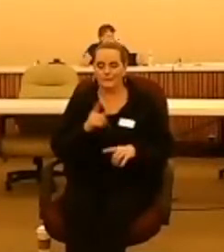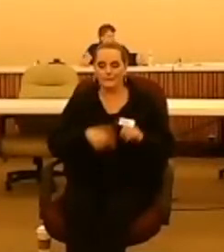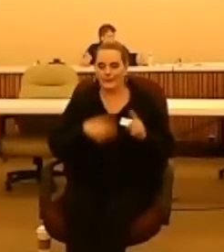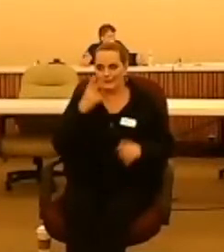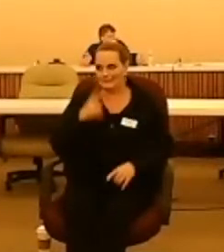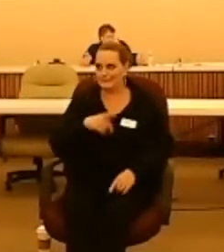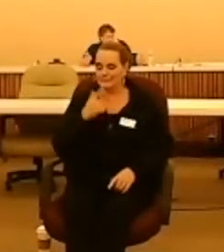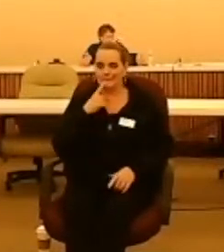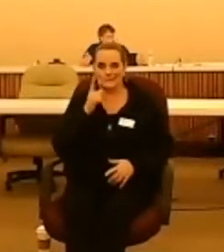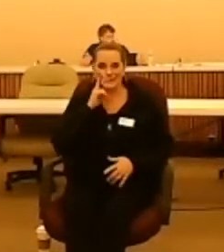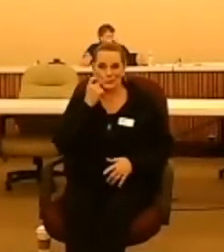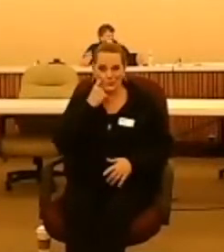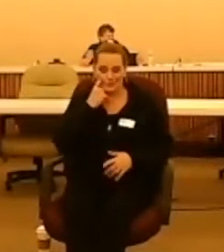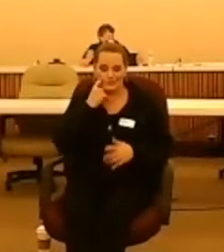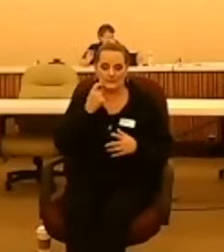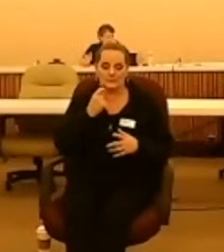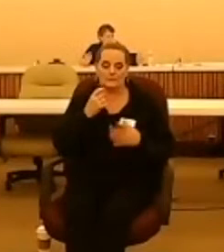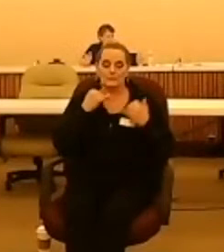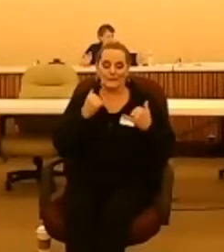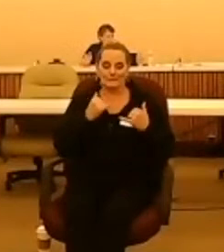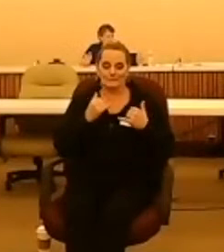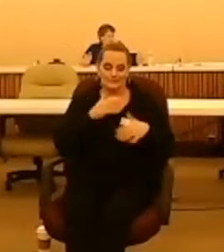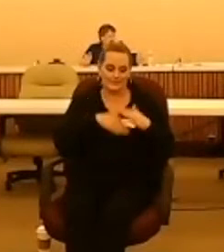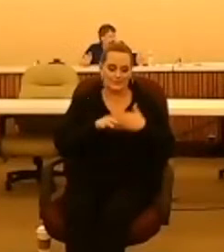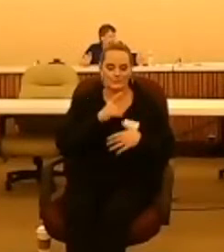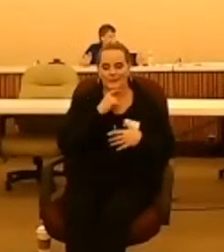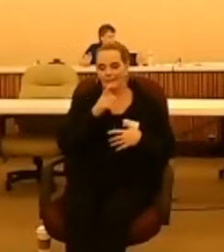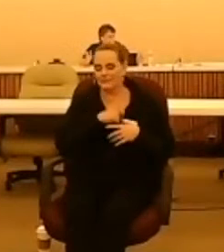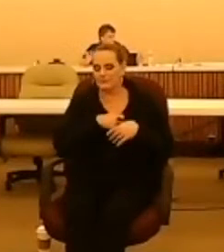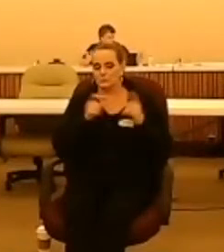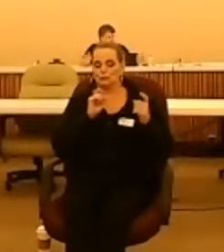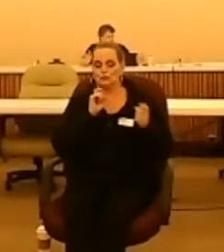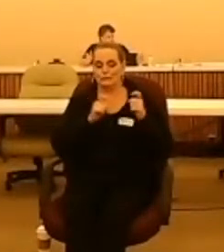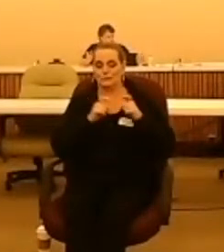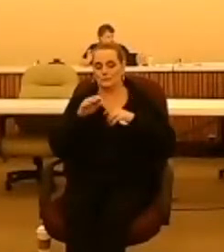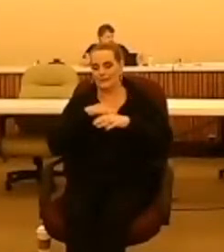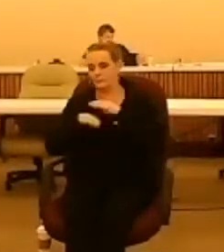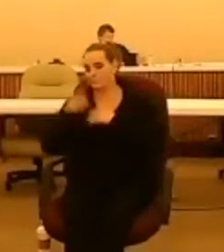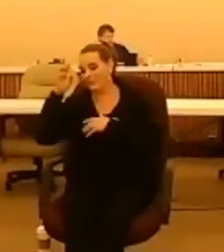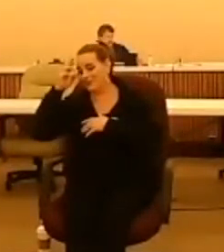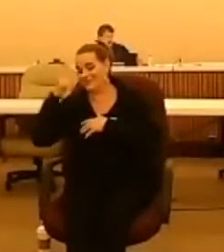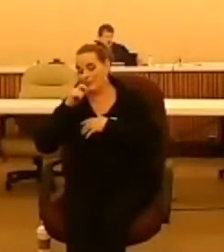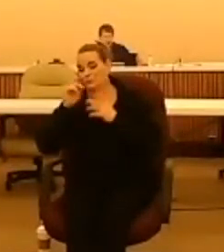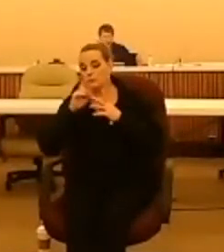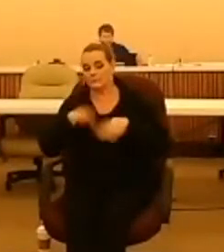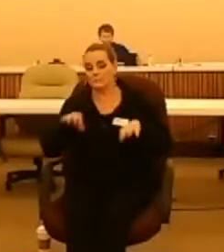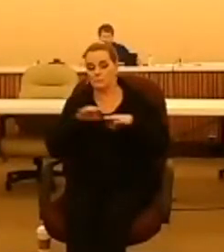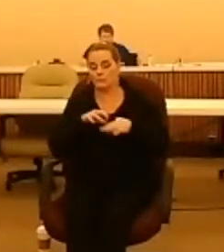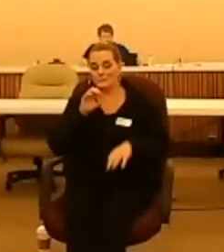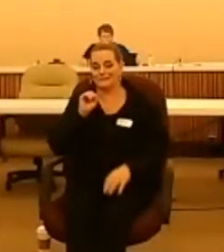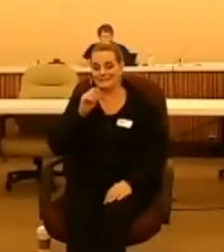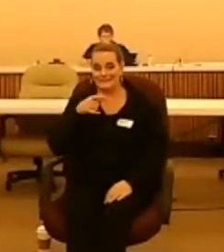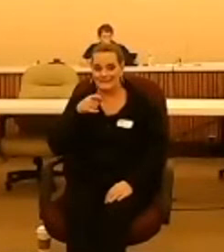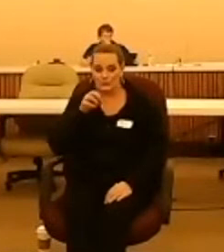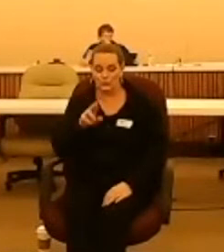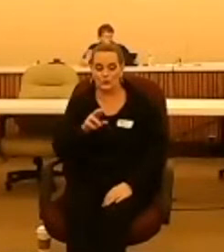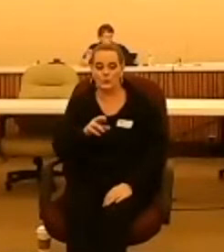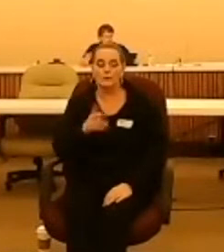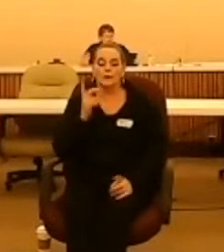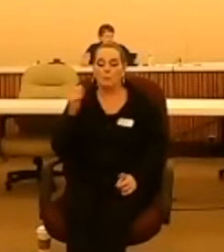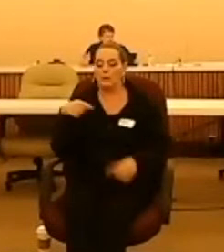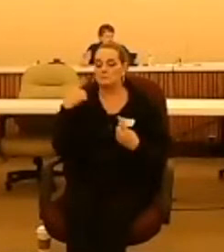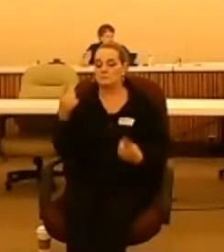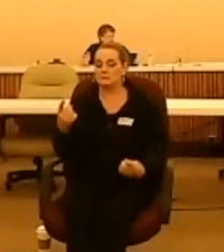currently an existing entrance, if somehow it shifted the entrance, because that was critical to the seeker. But since it's